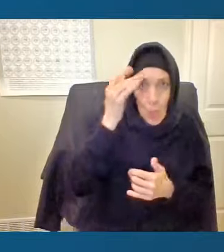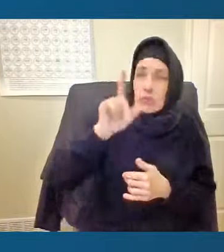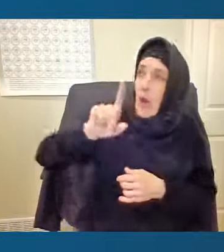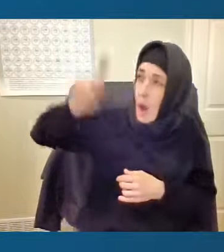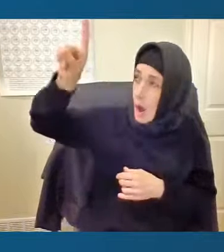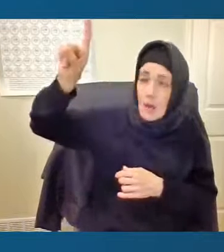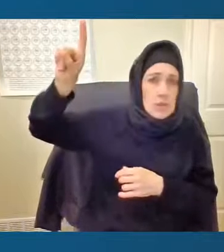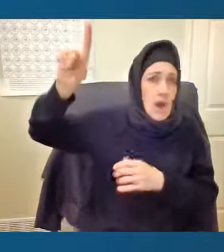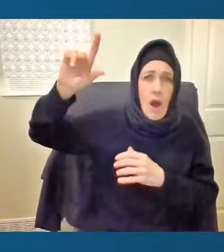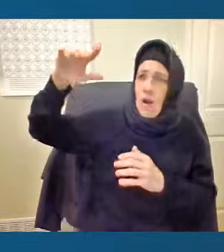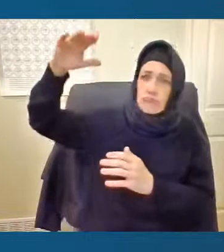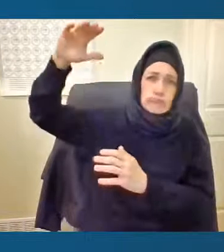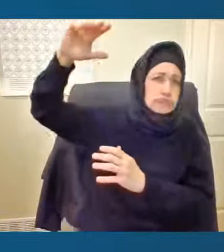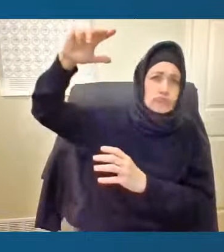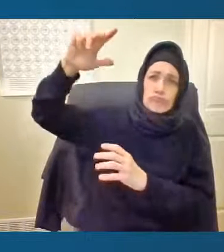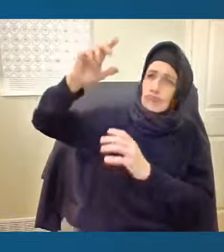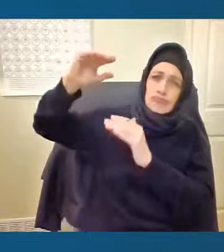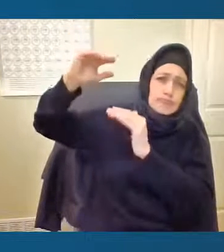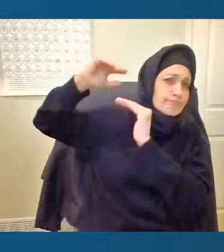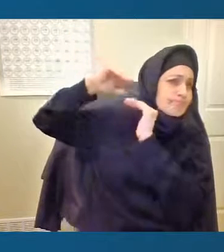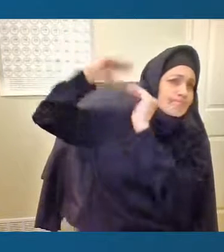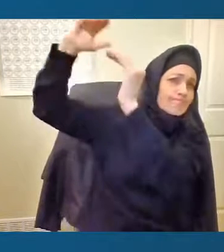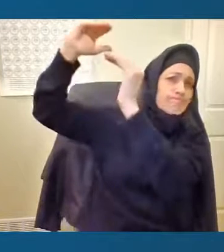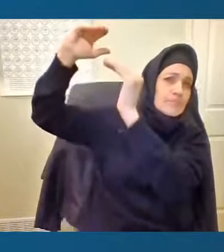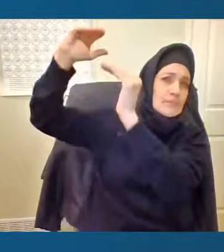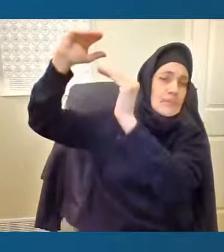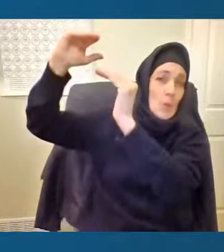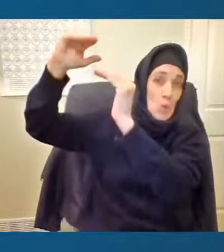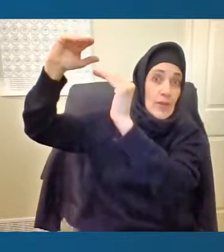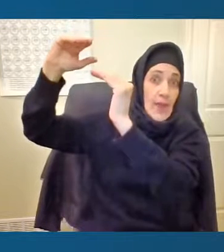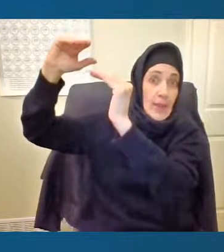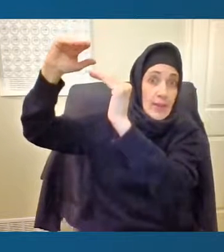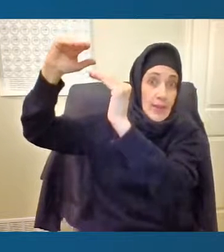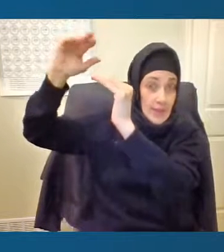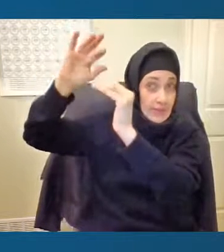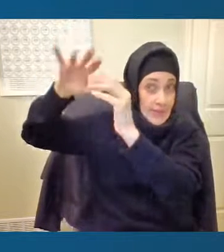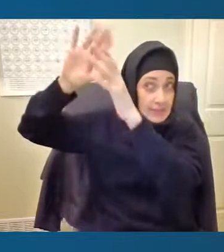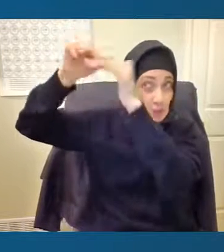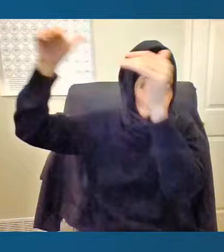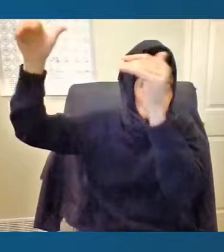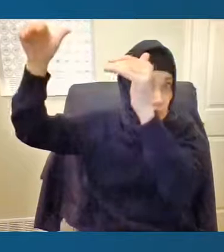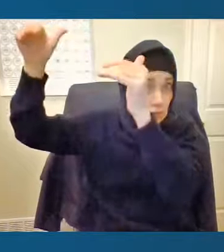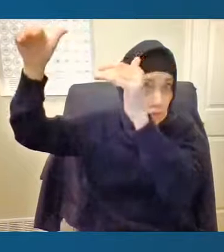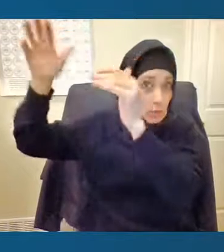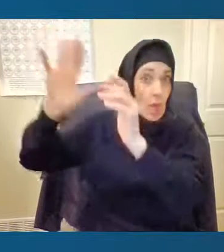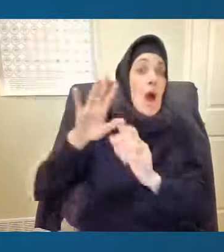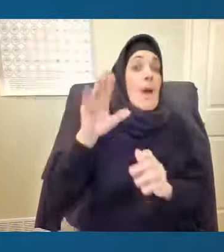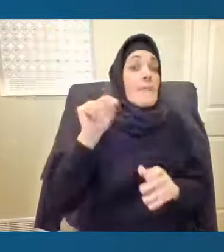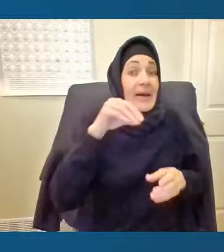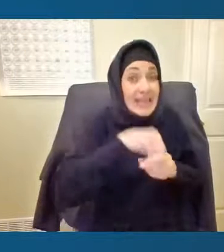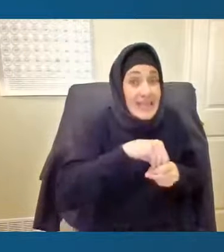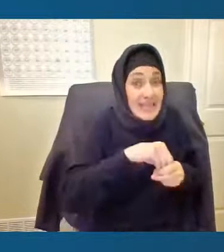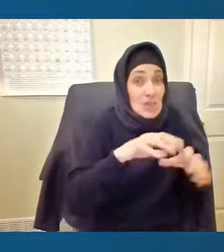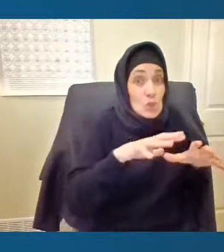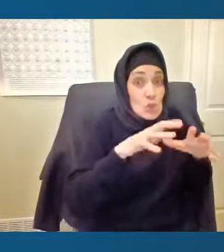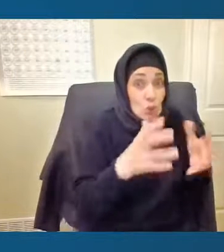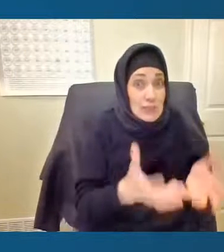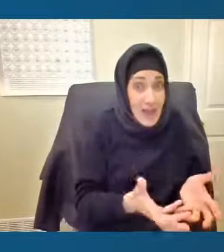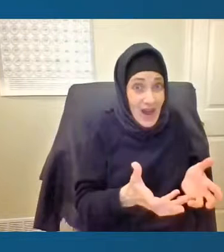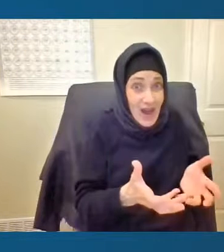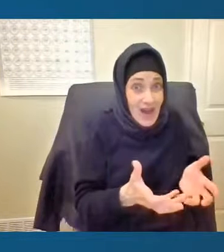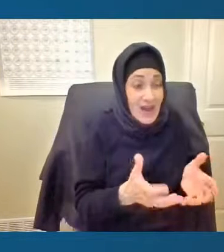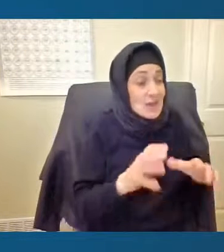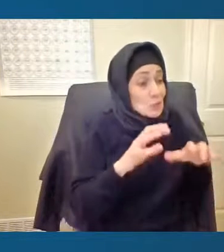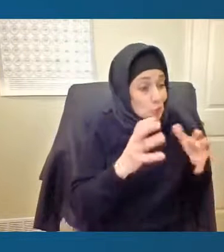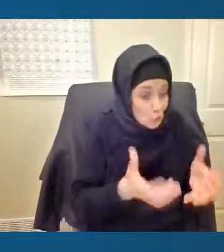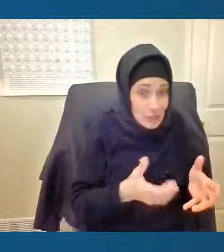in Jannah anymore. We're not in that spiritual metaphysical world. We're in the dunya. And the dunya is designed by